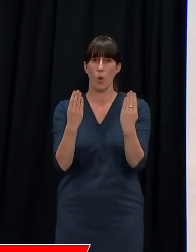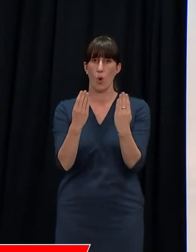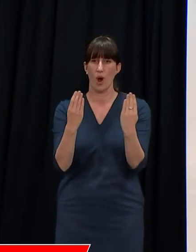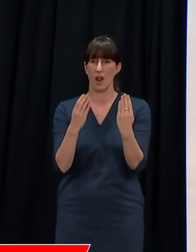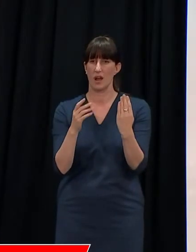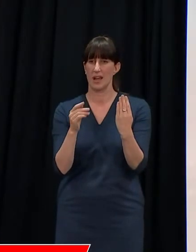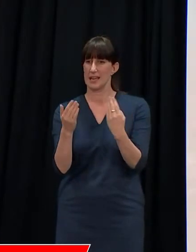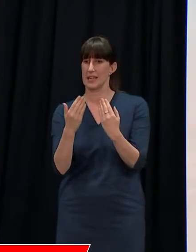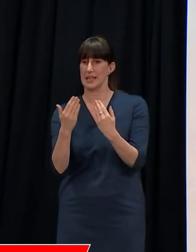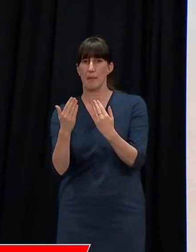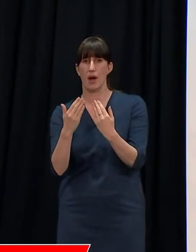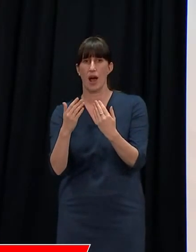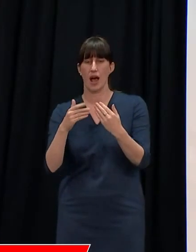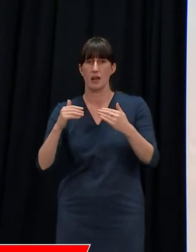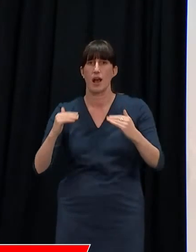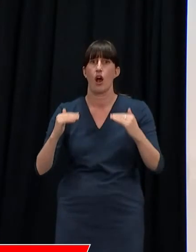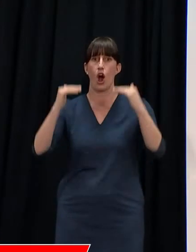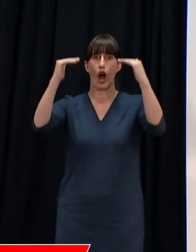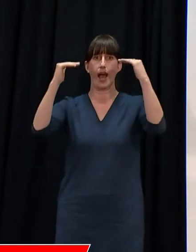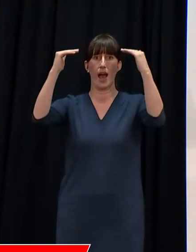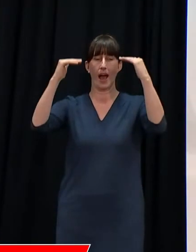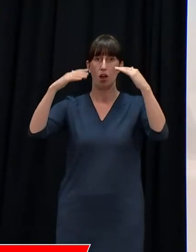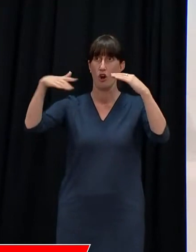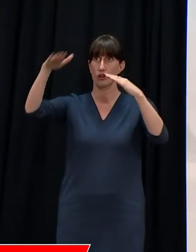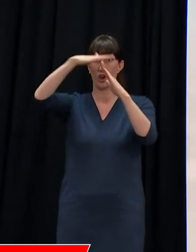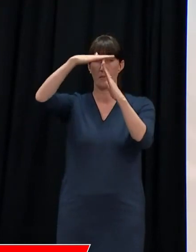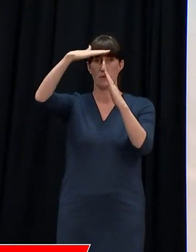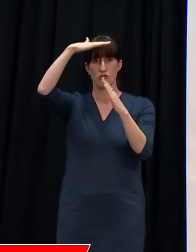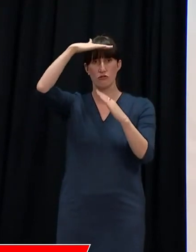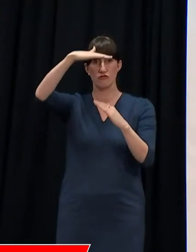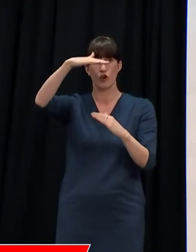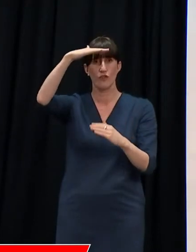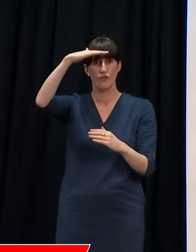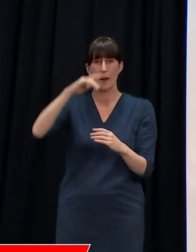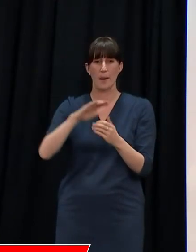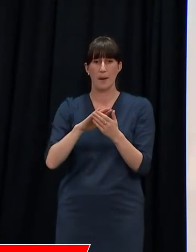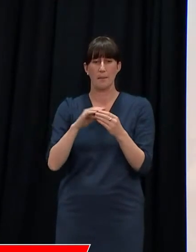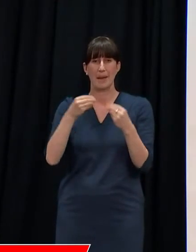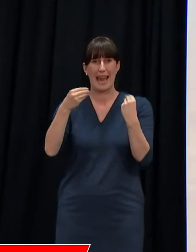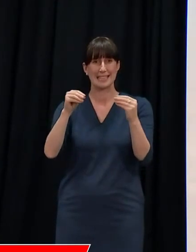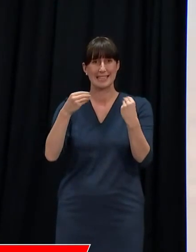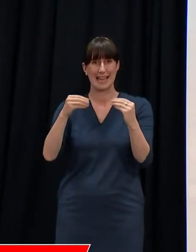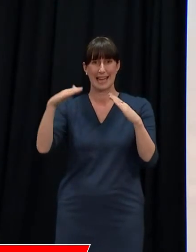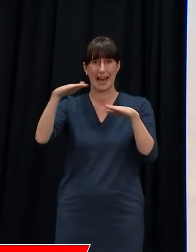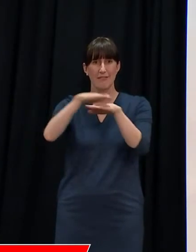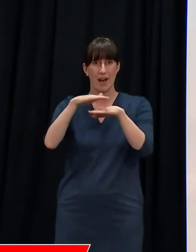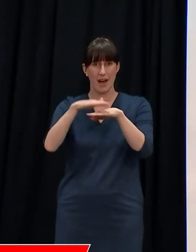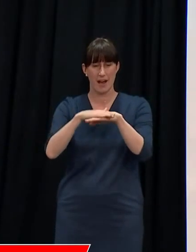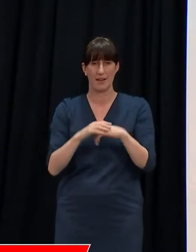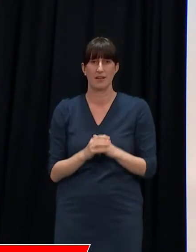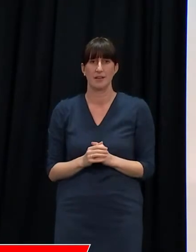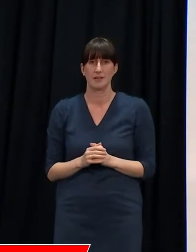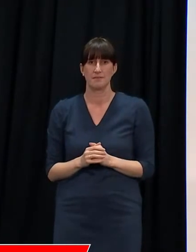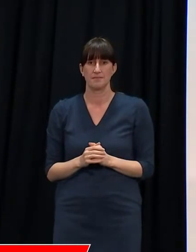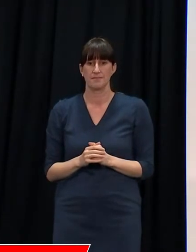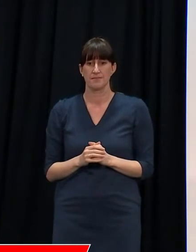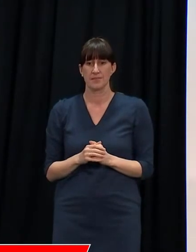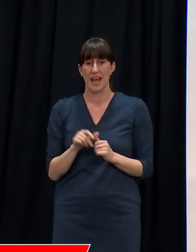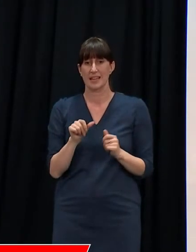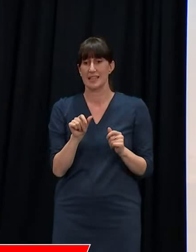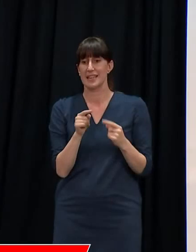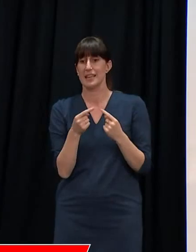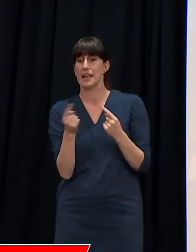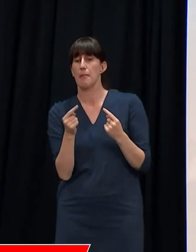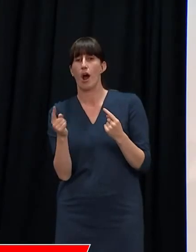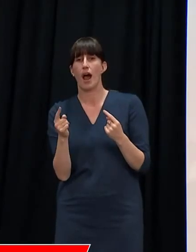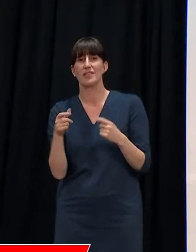nearby walkway, is being raised and a roof placed on top of it, both covered with a plastic coating. And the nearby vaccination centre